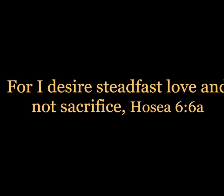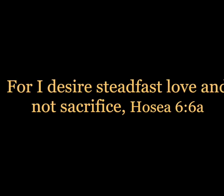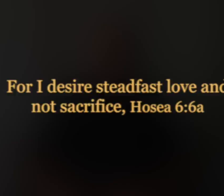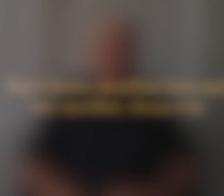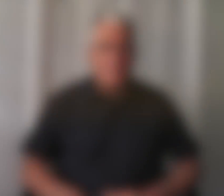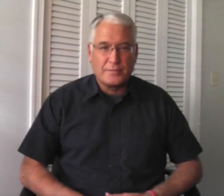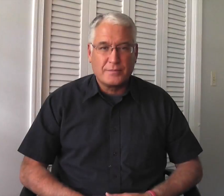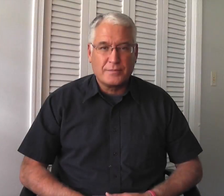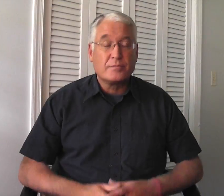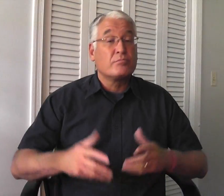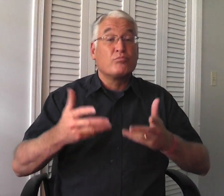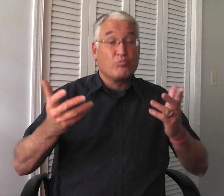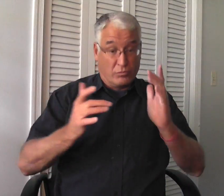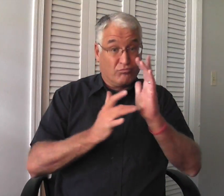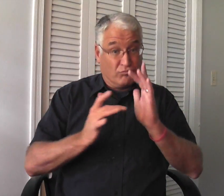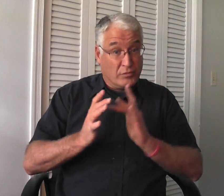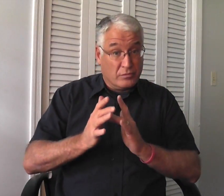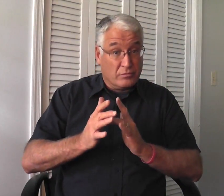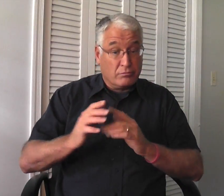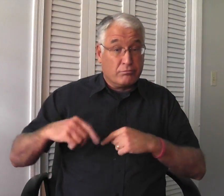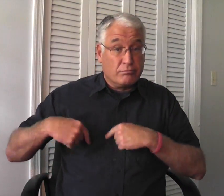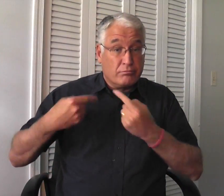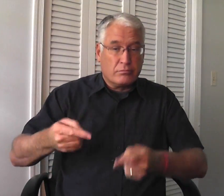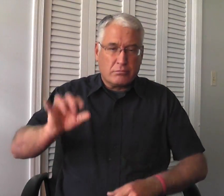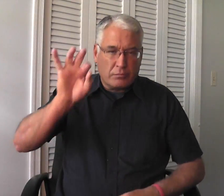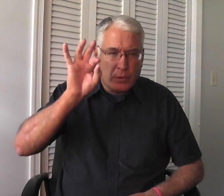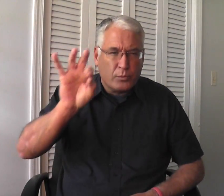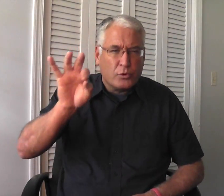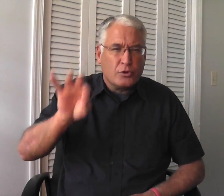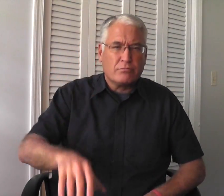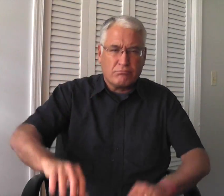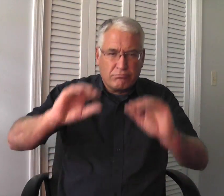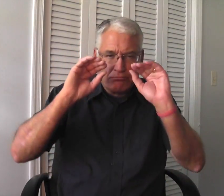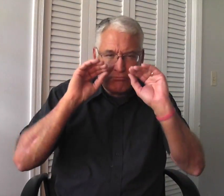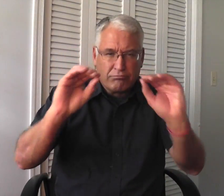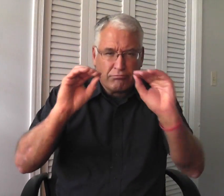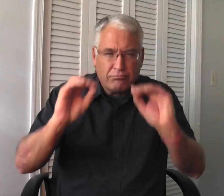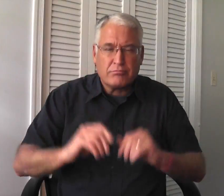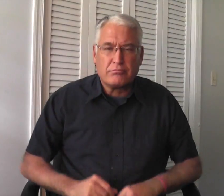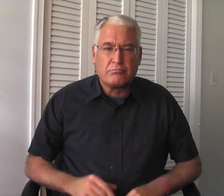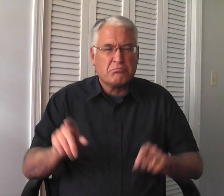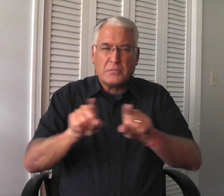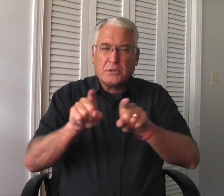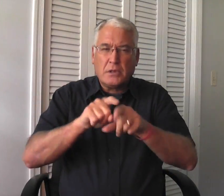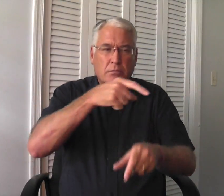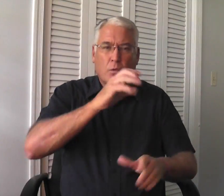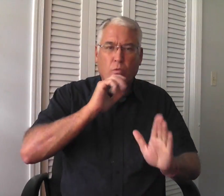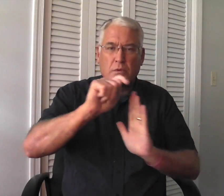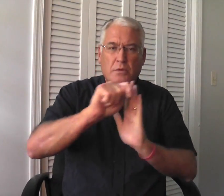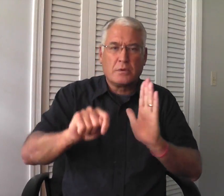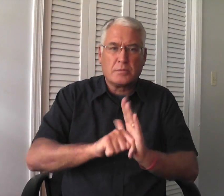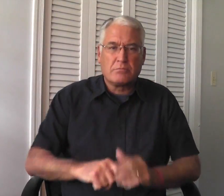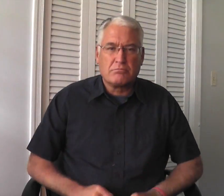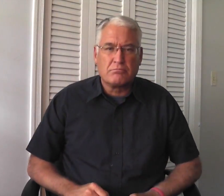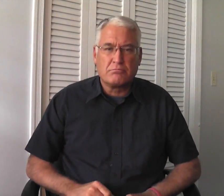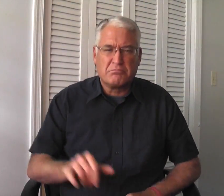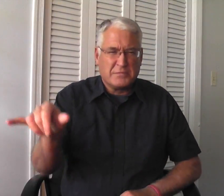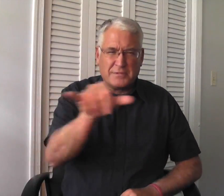6:6a. Now, Jesus, he went to preach and teach, the same as the Old